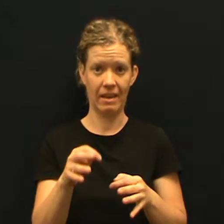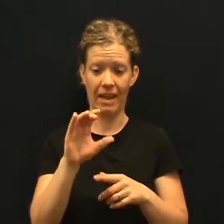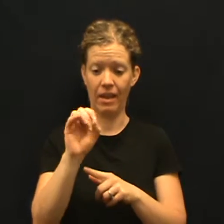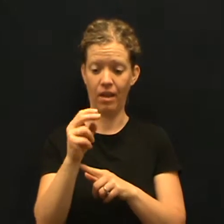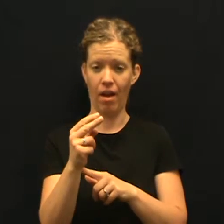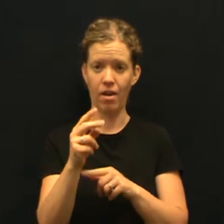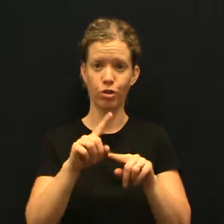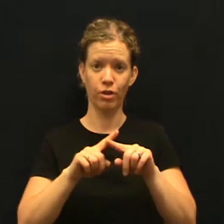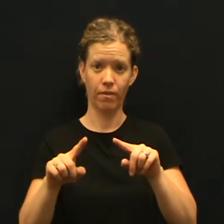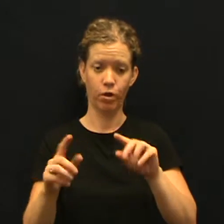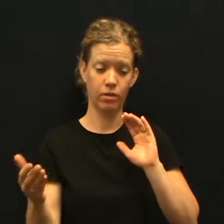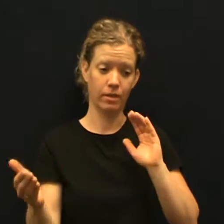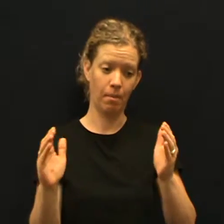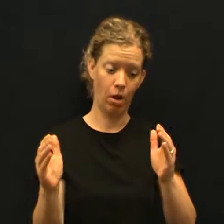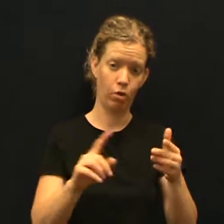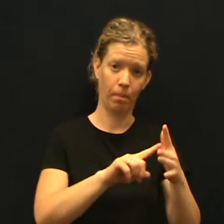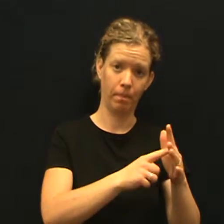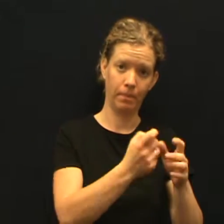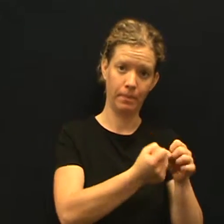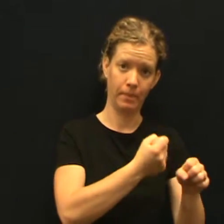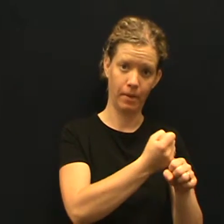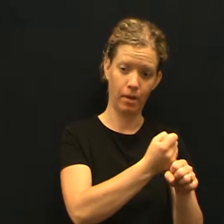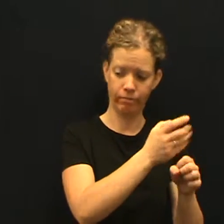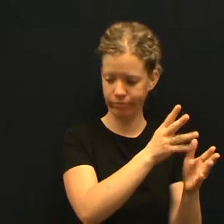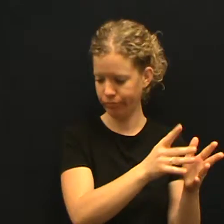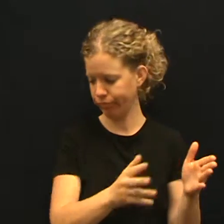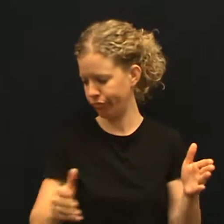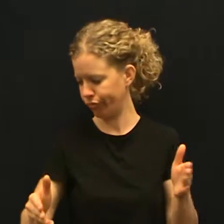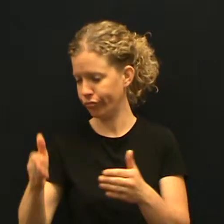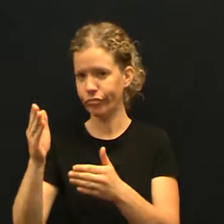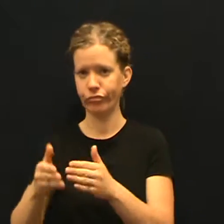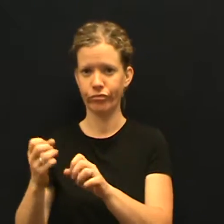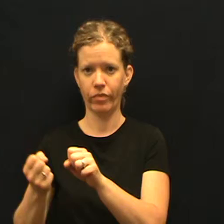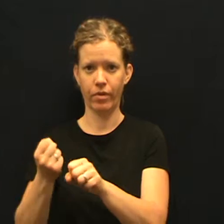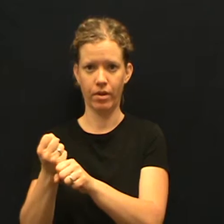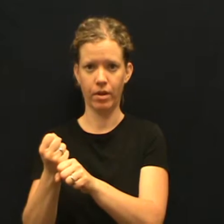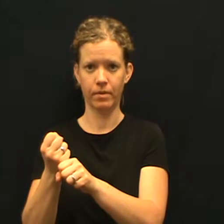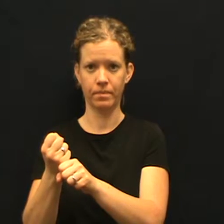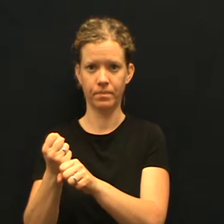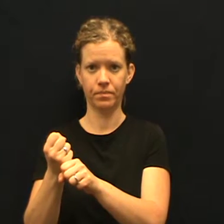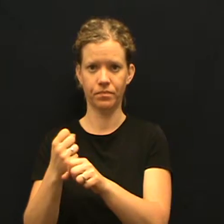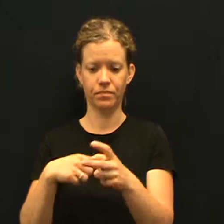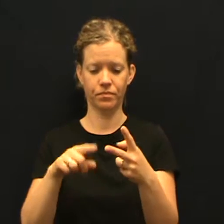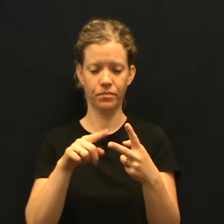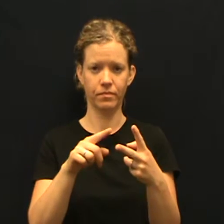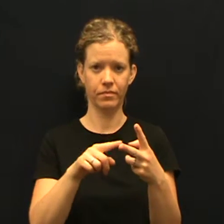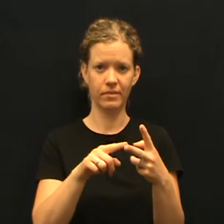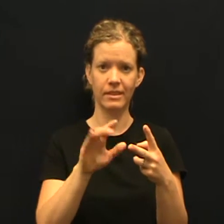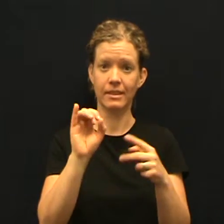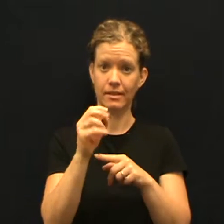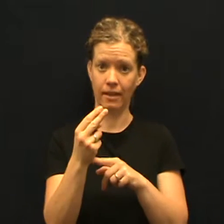year to the end of the year. We determined that we provided or generated cash from operations of 79